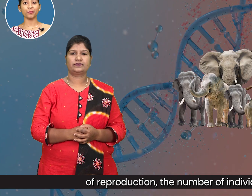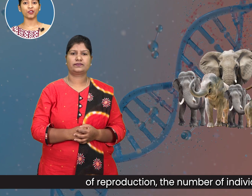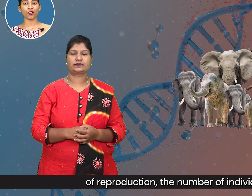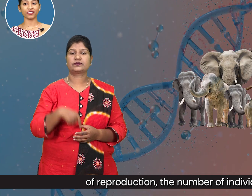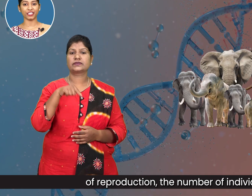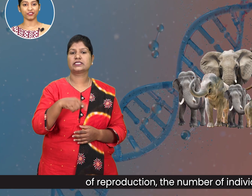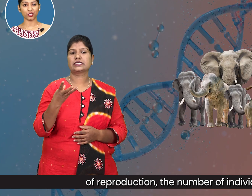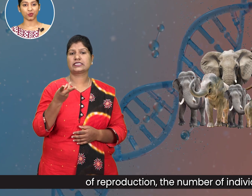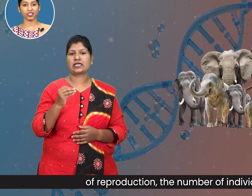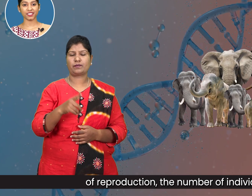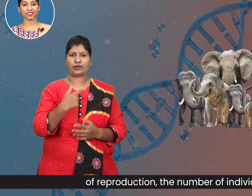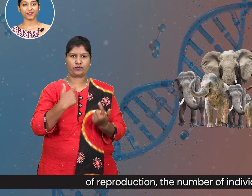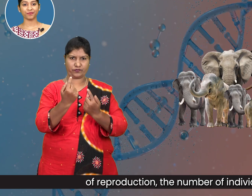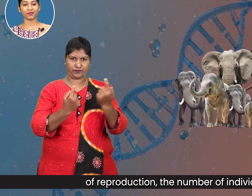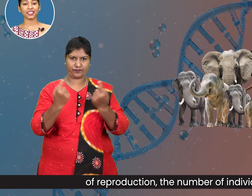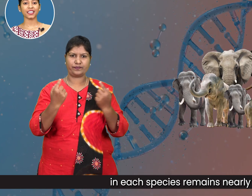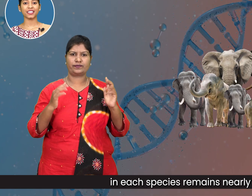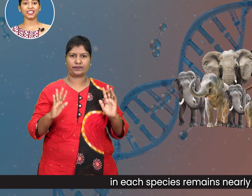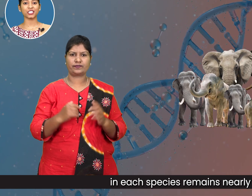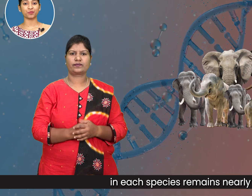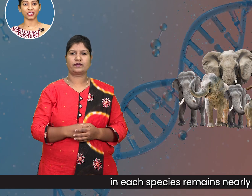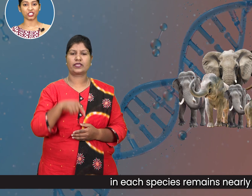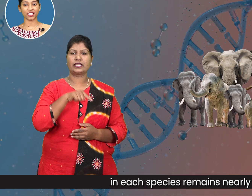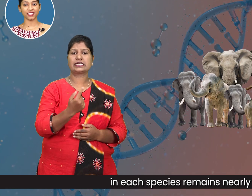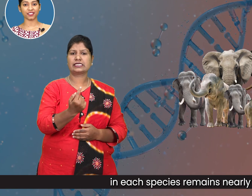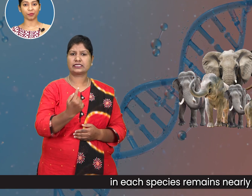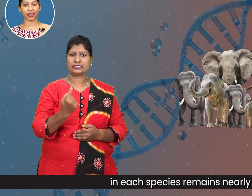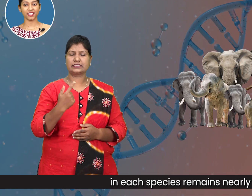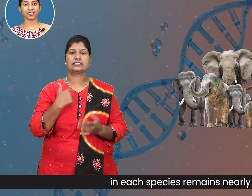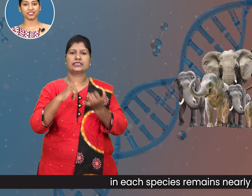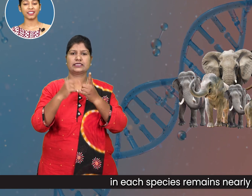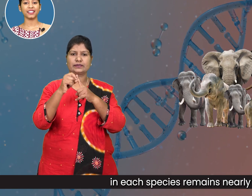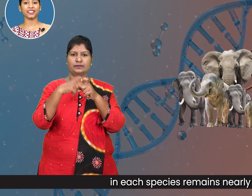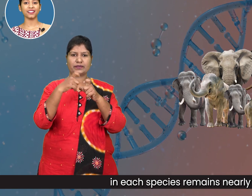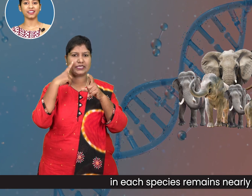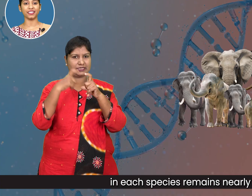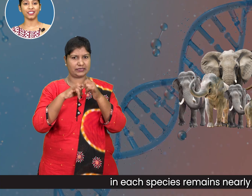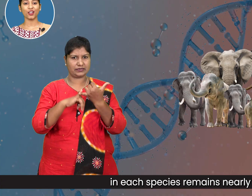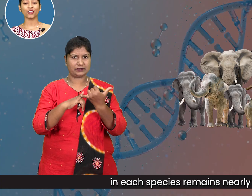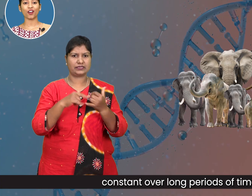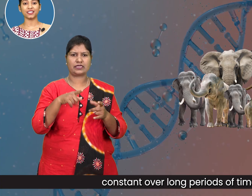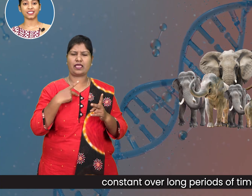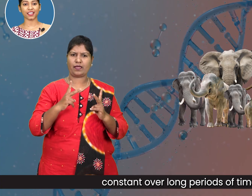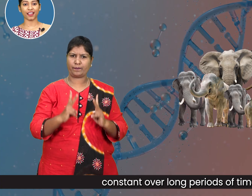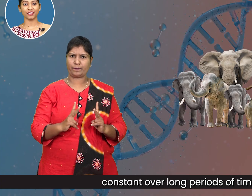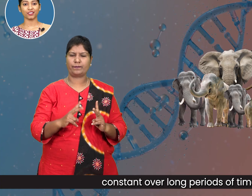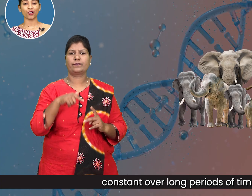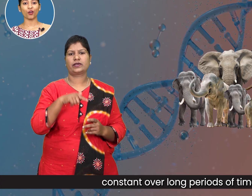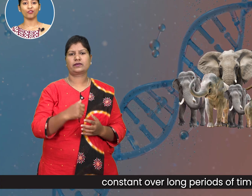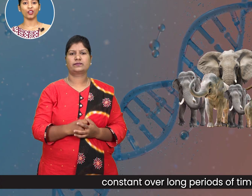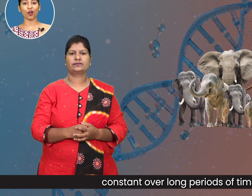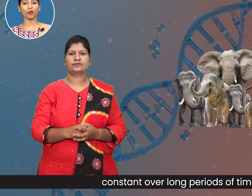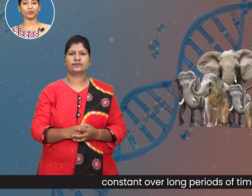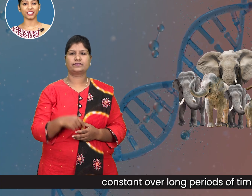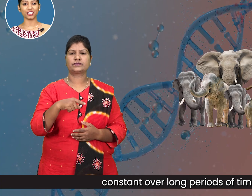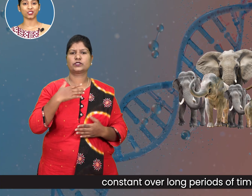the number of individuals in each species remains nearly constant